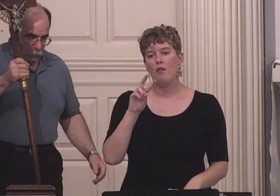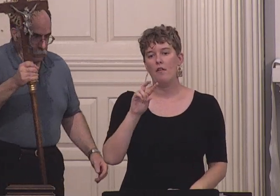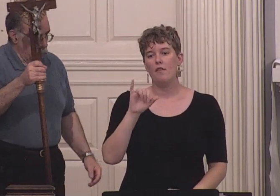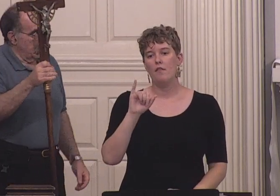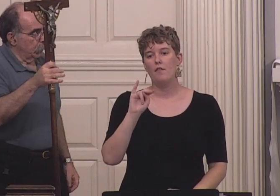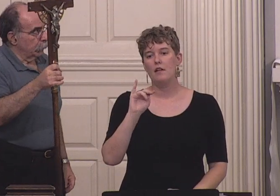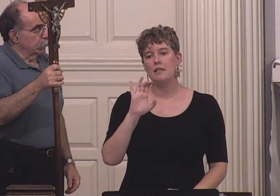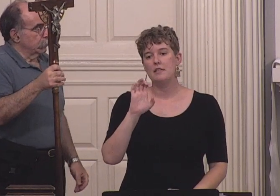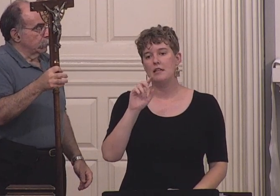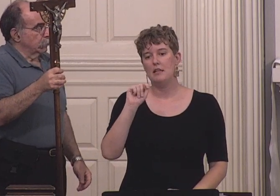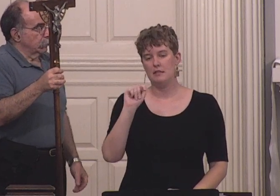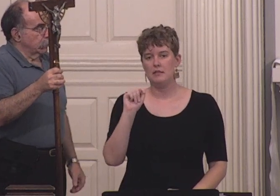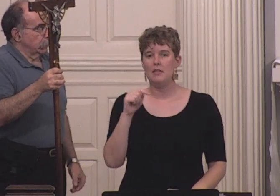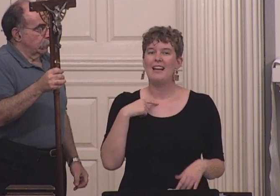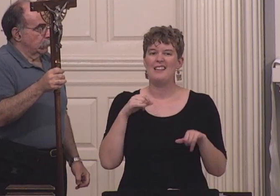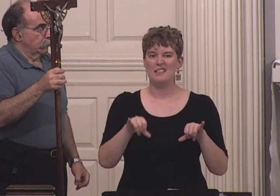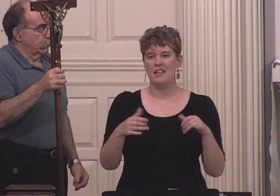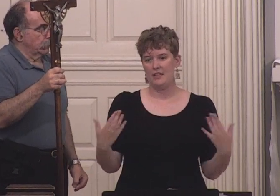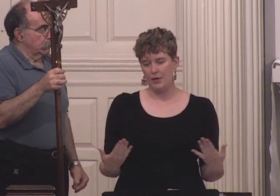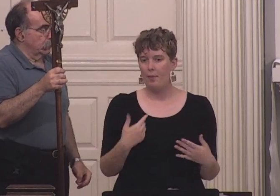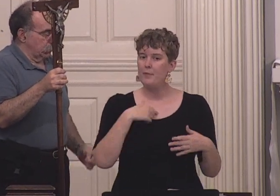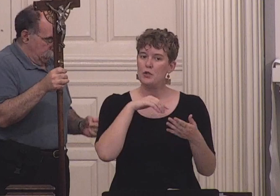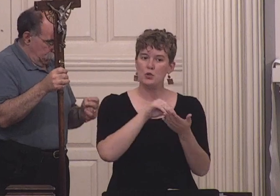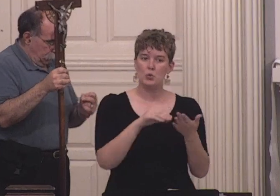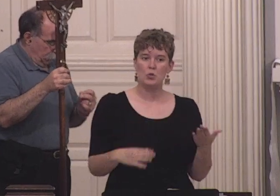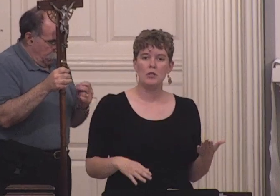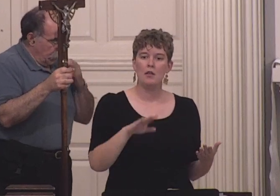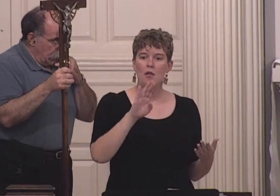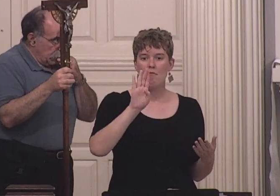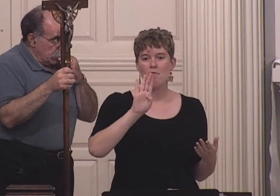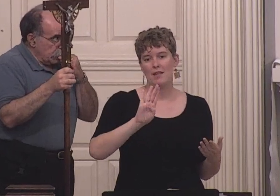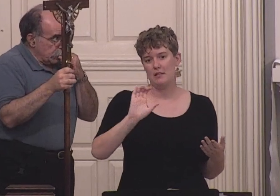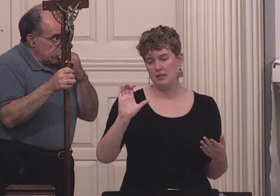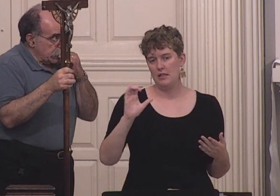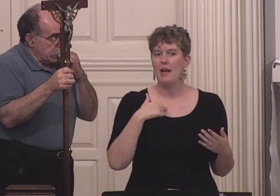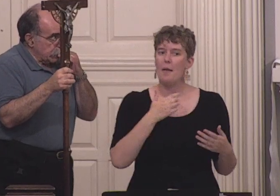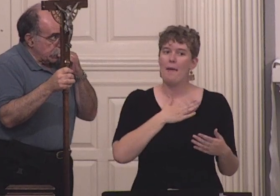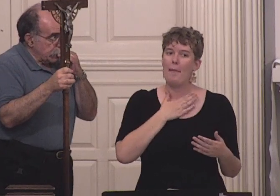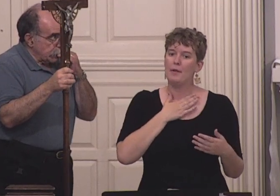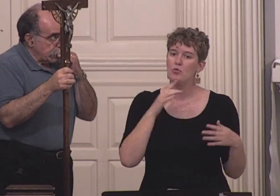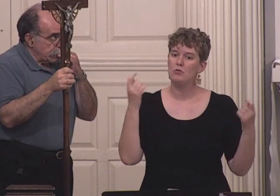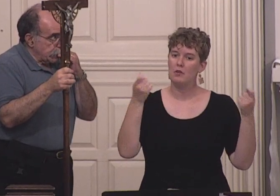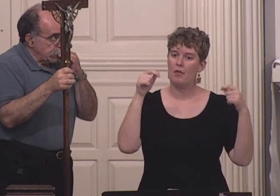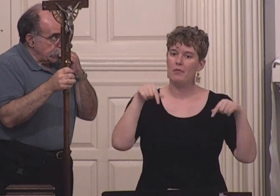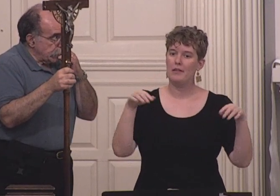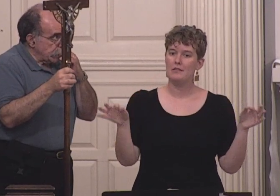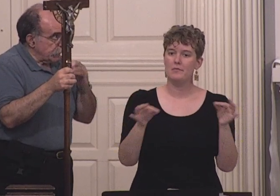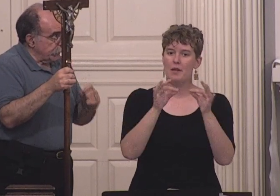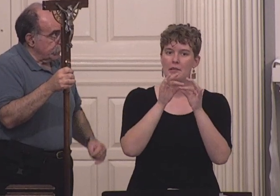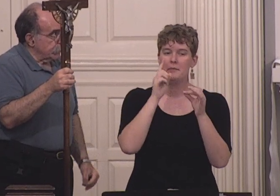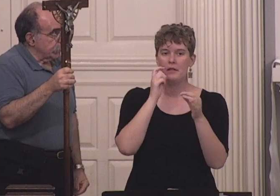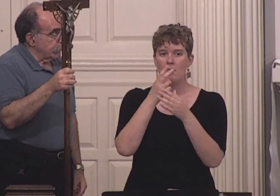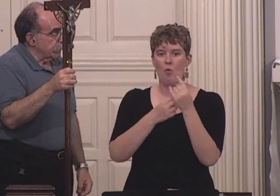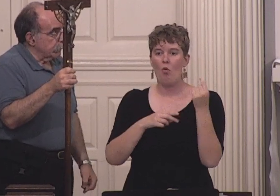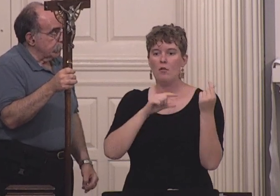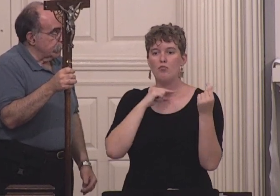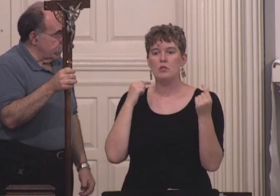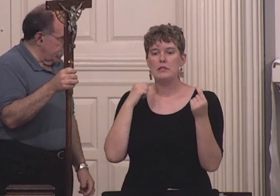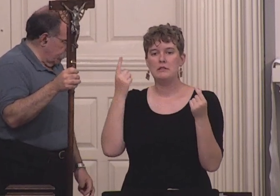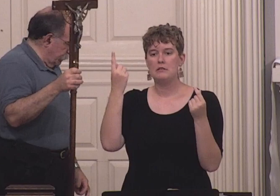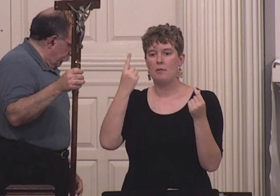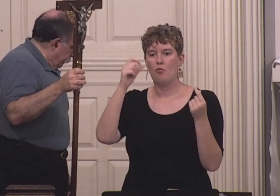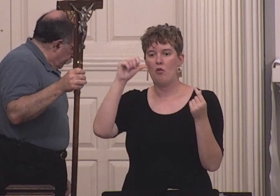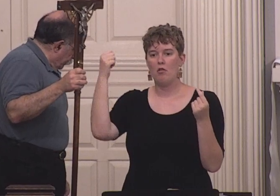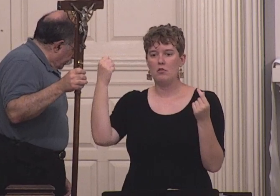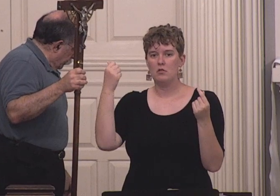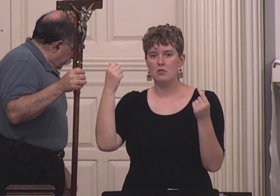at this parish. I'm a student at Boston College. I'm happy to preside over this Mass because our priests are somewhere